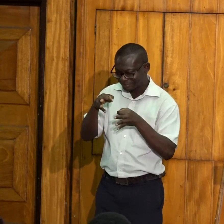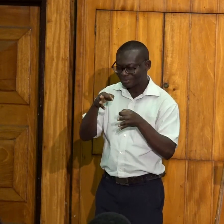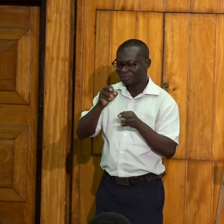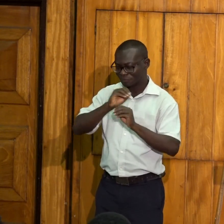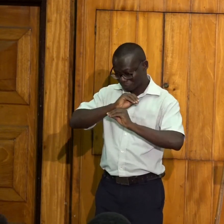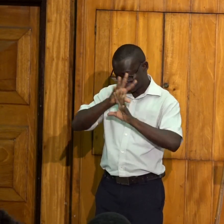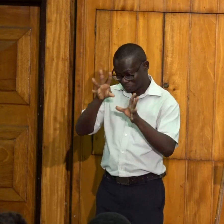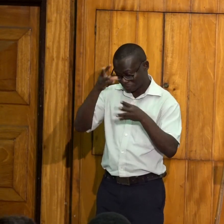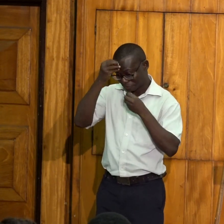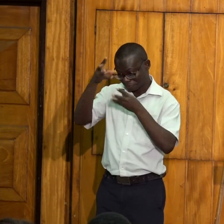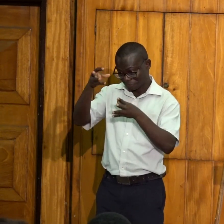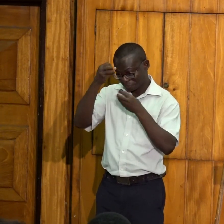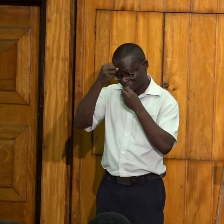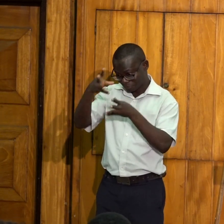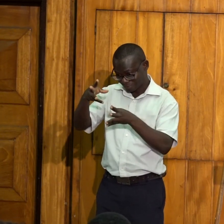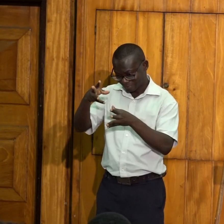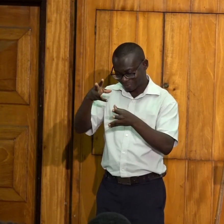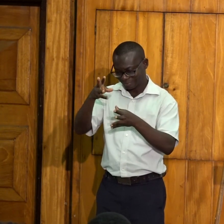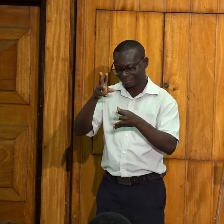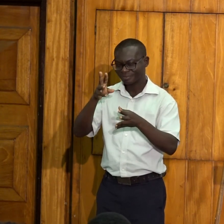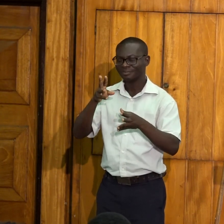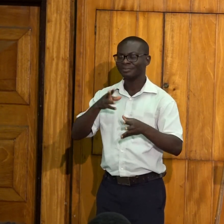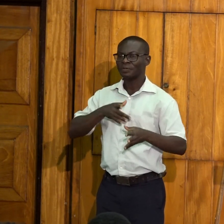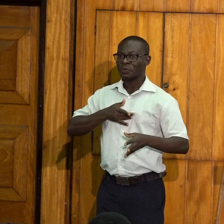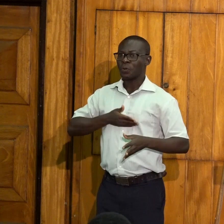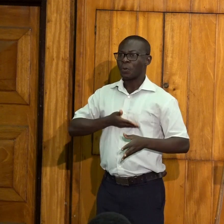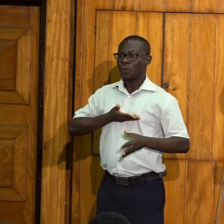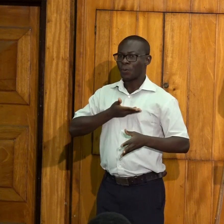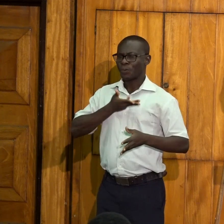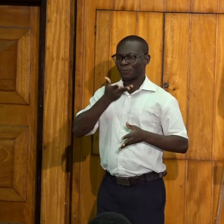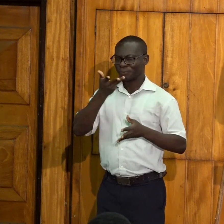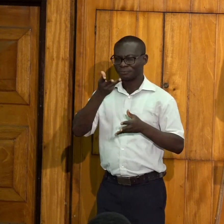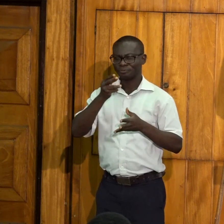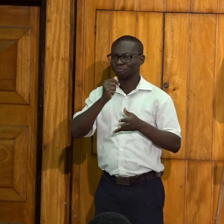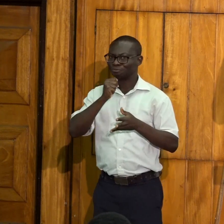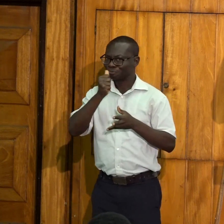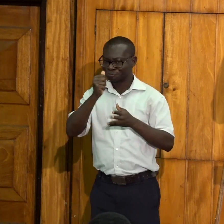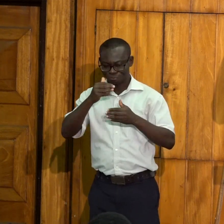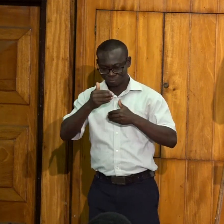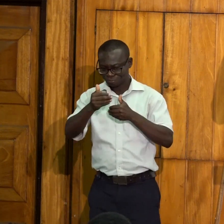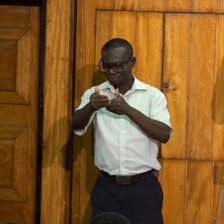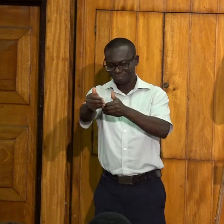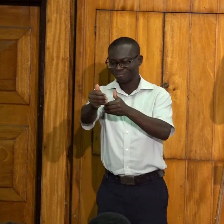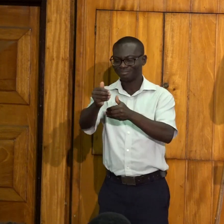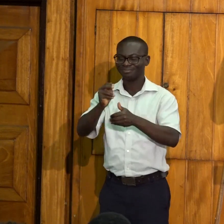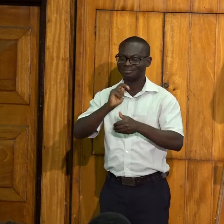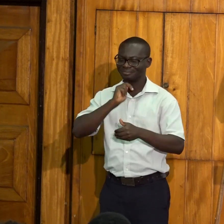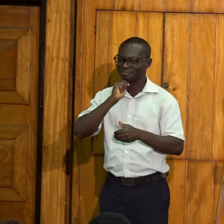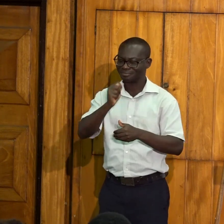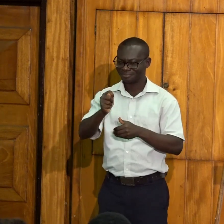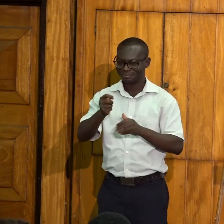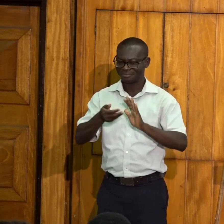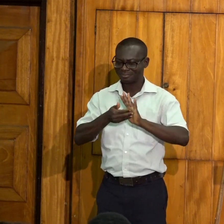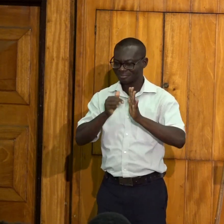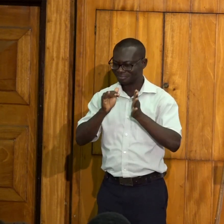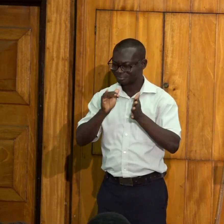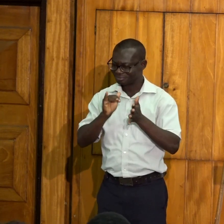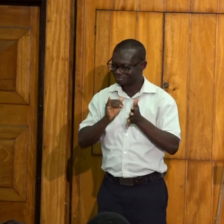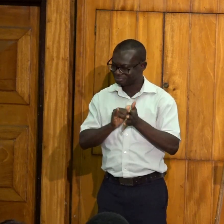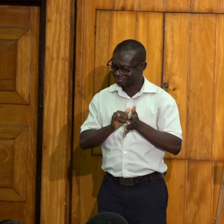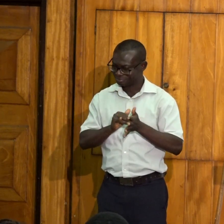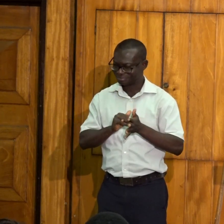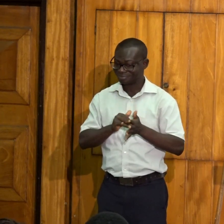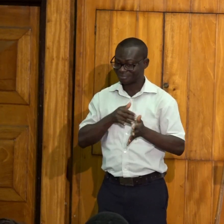information that uplifts and empowers them, they are not going to use the tool. It needs to be desirable as